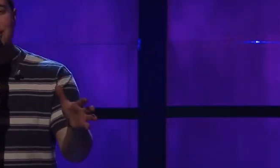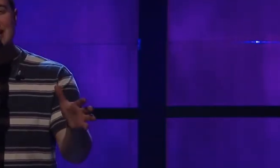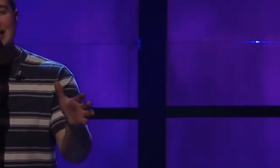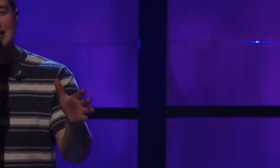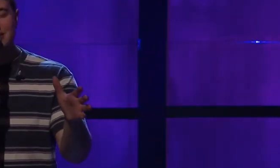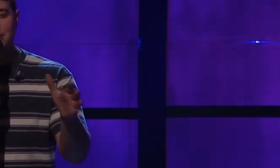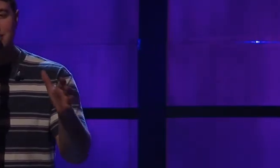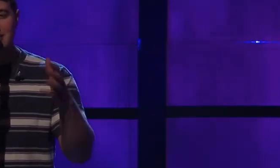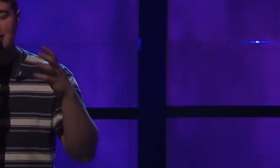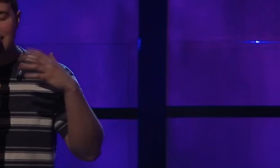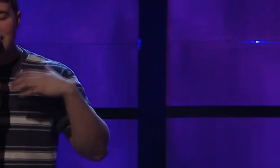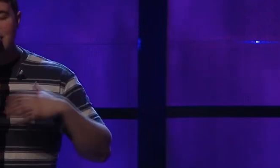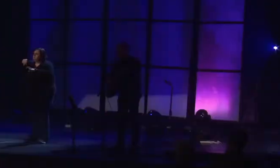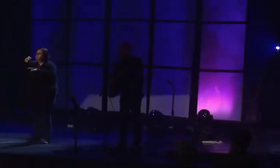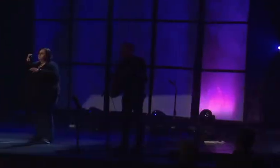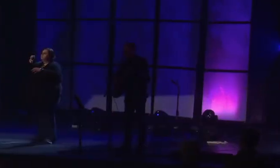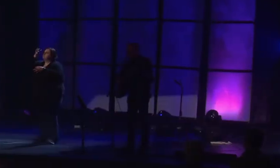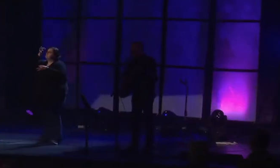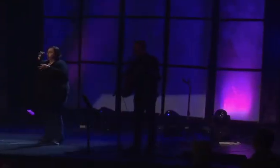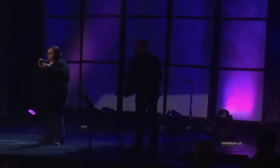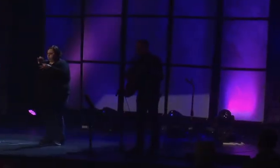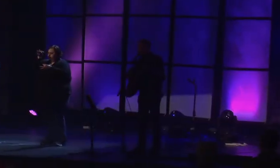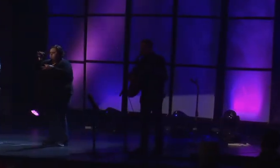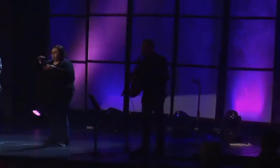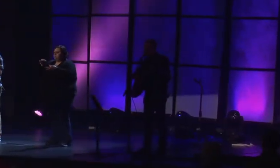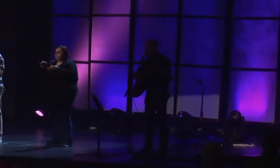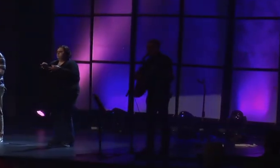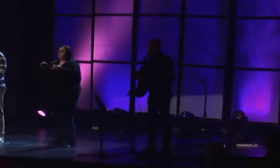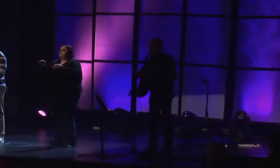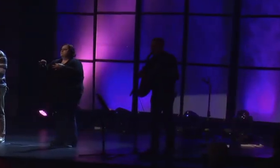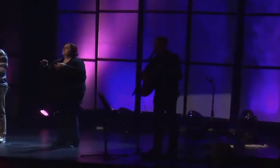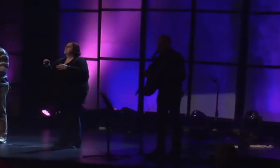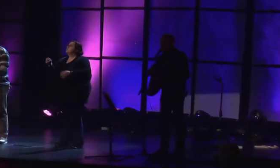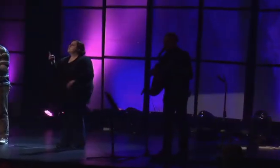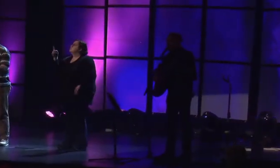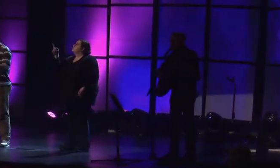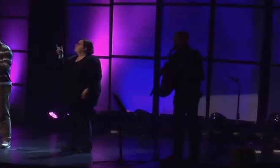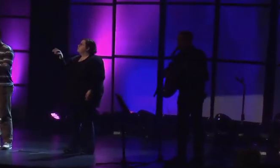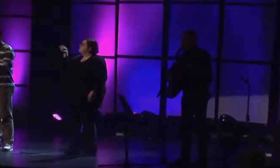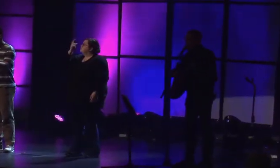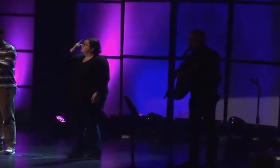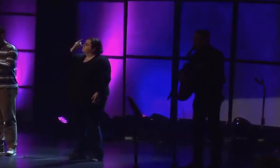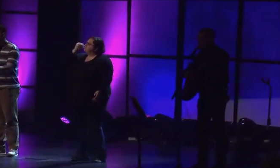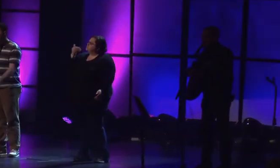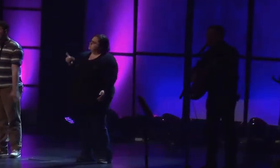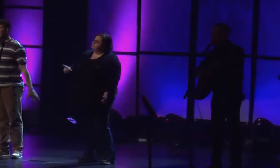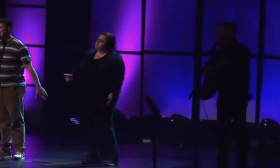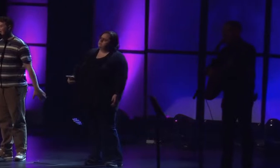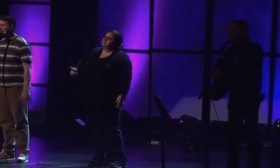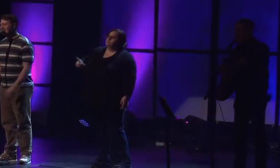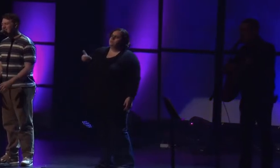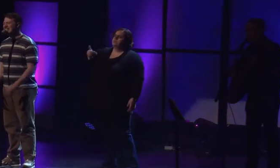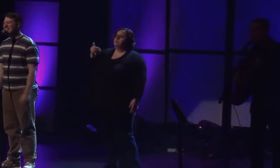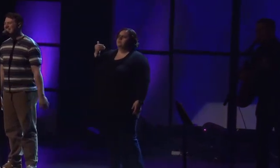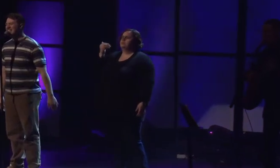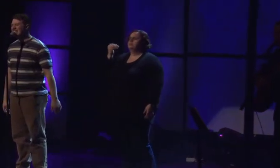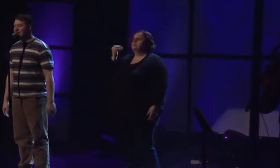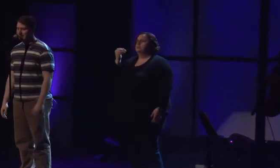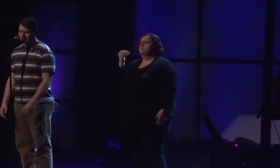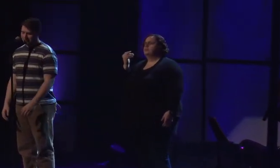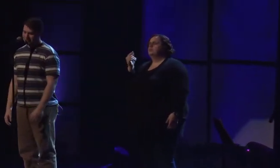Help me reach the faith that's underneath. You understand me.